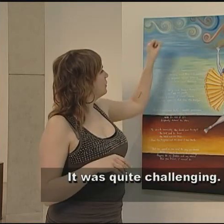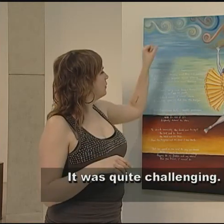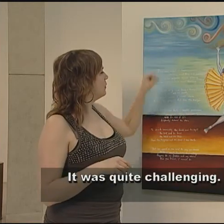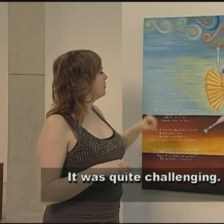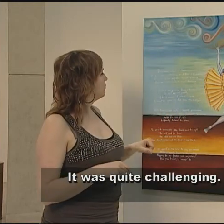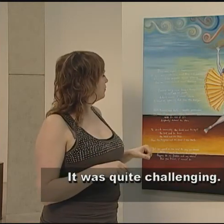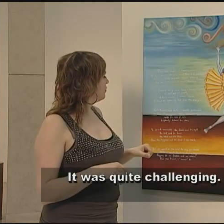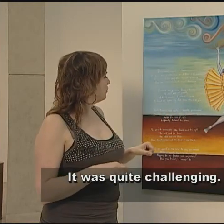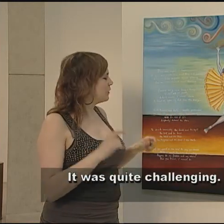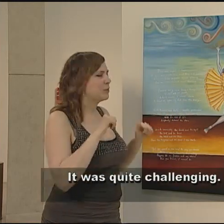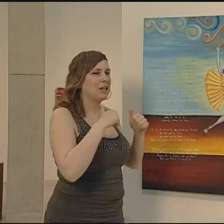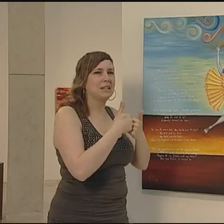was quite challenging.